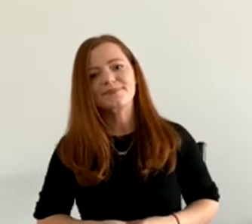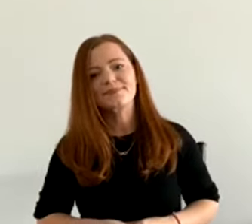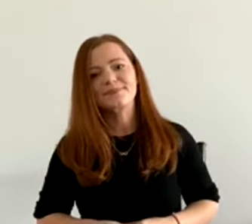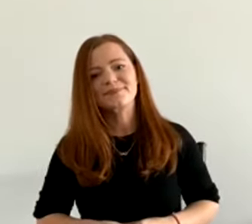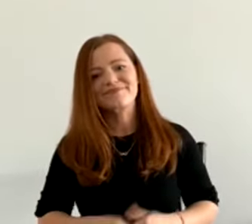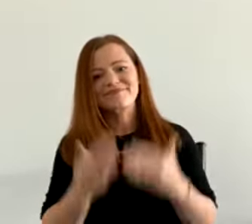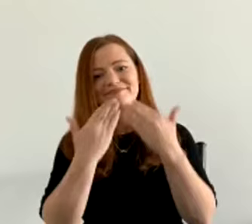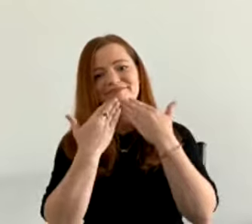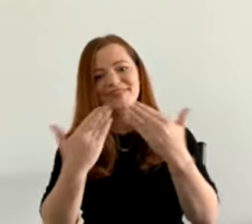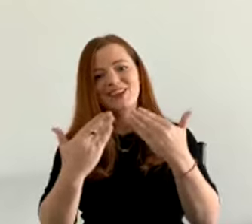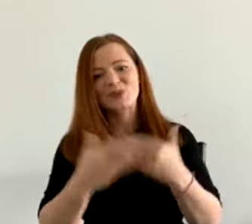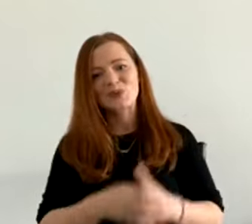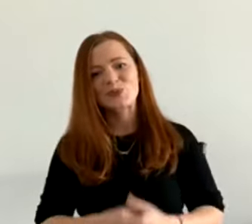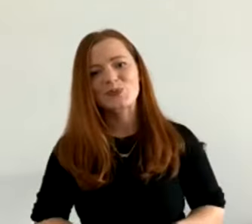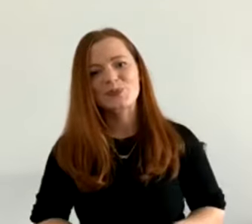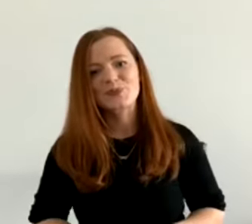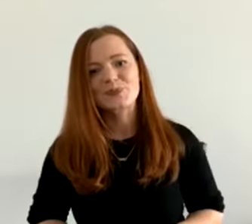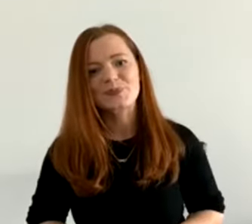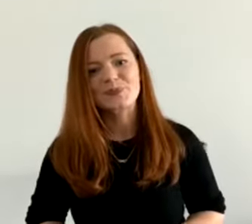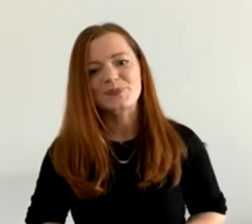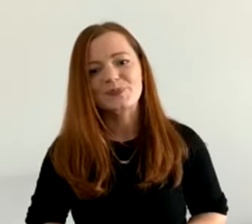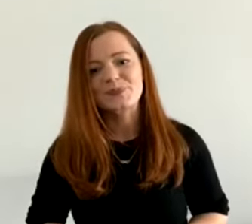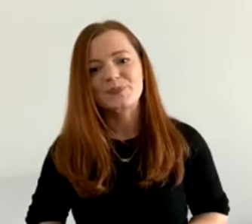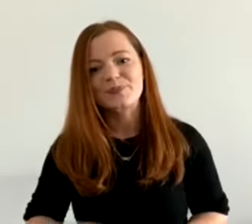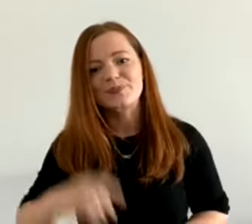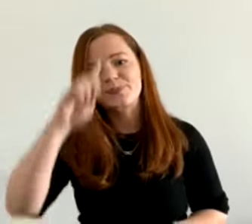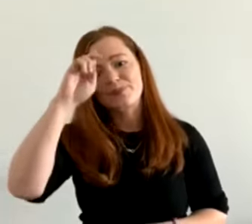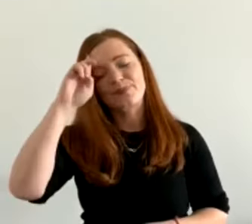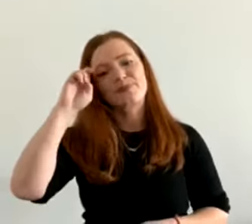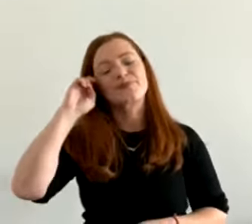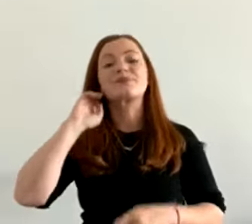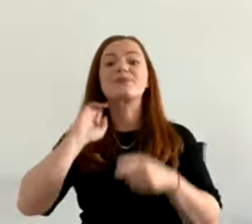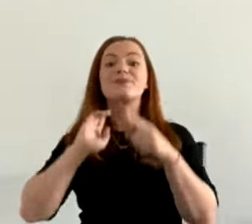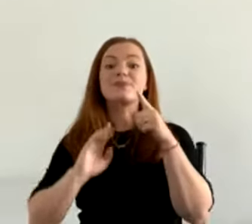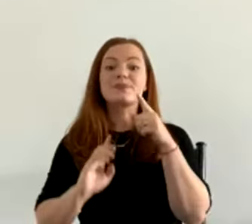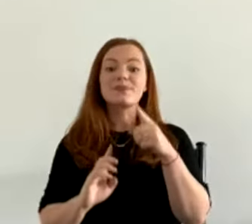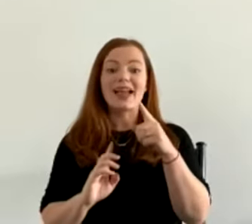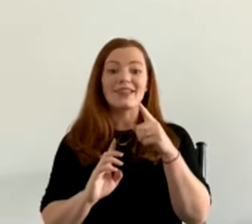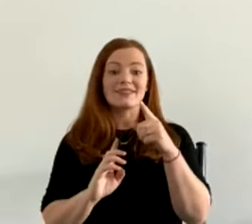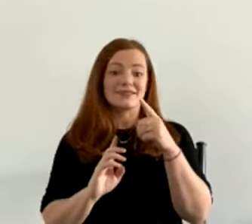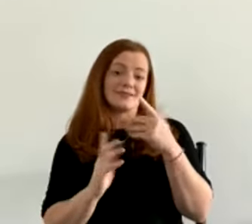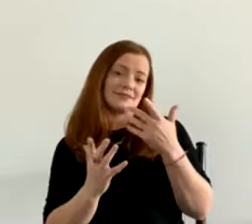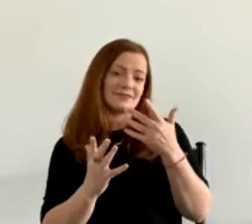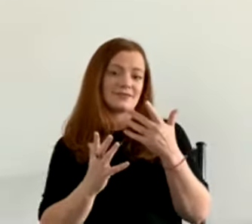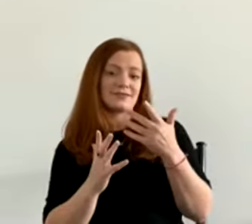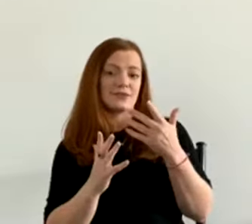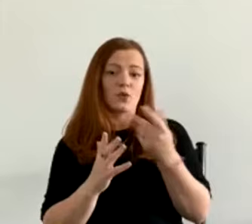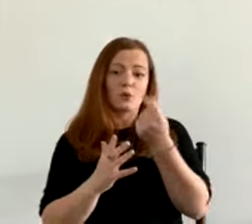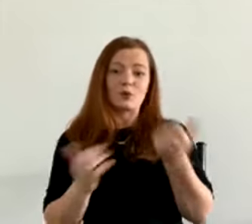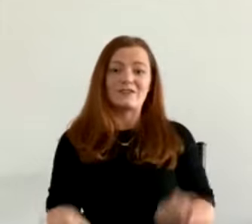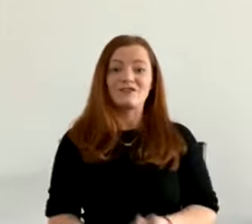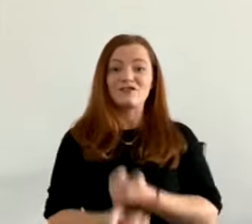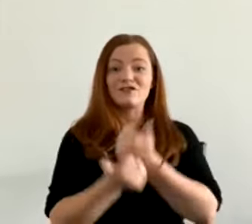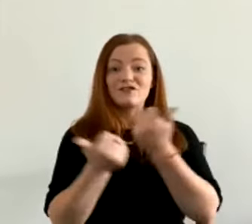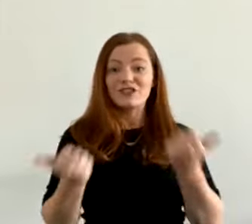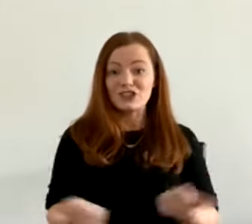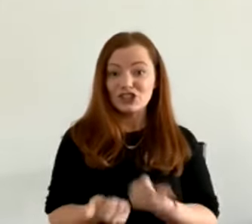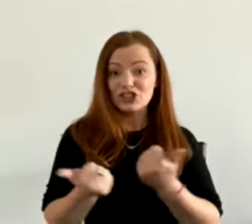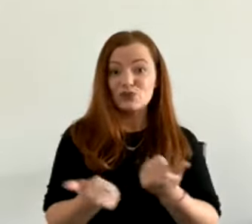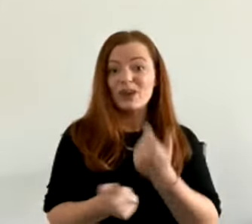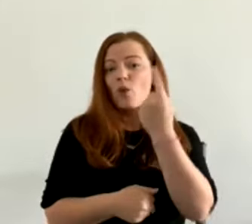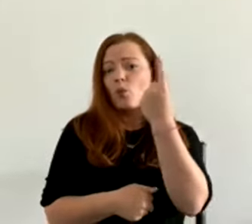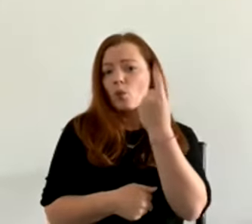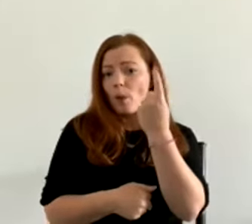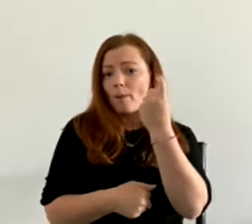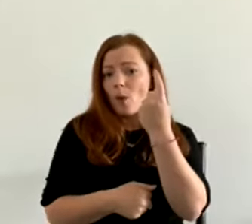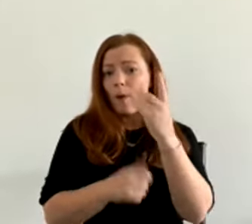Thanks. And that's my penultimate poem. I've got time for one more poem. I guess if anyone's got any questions, put them in the